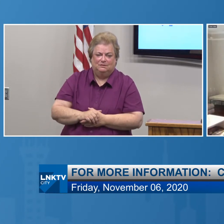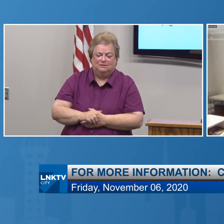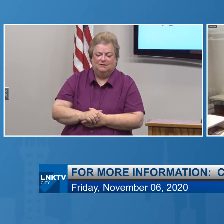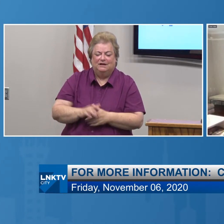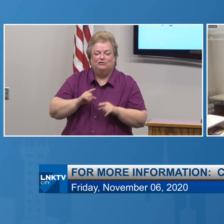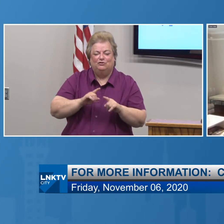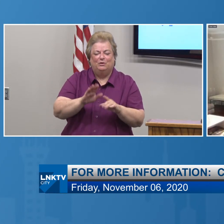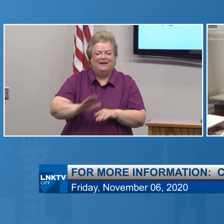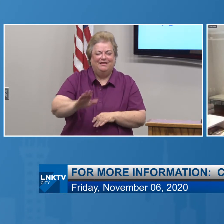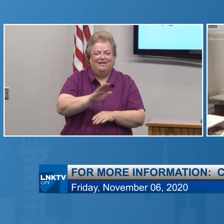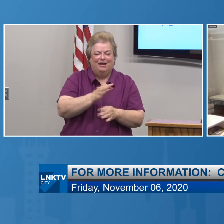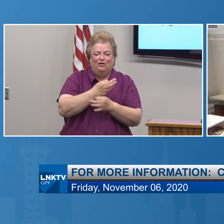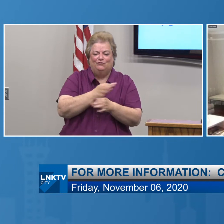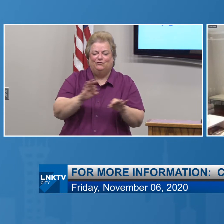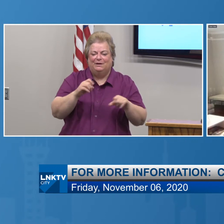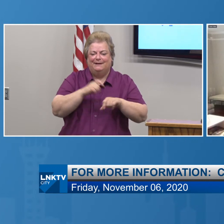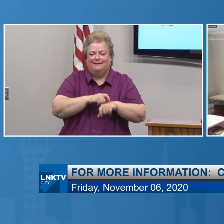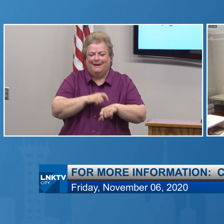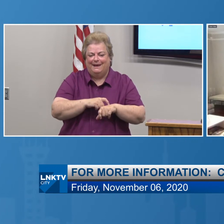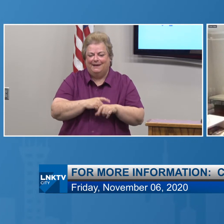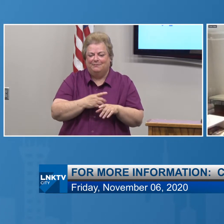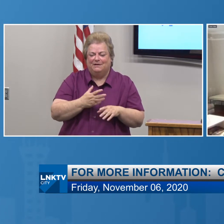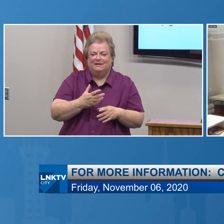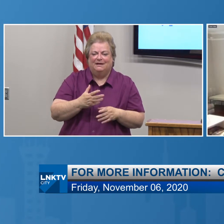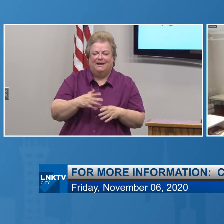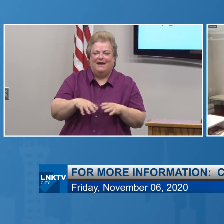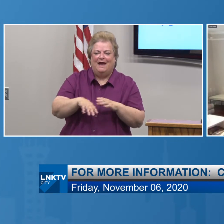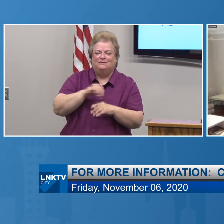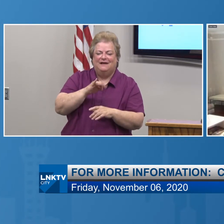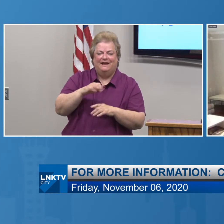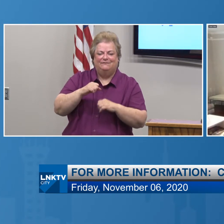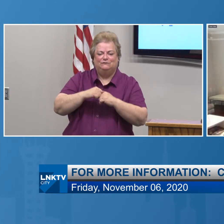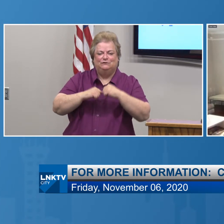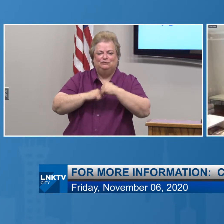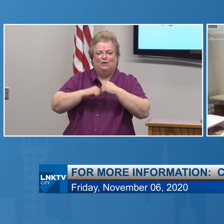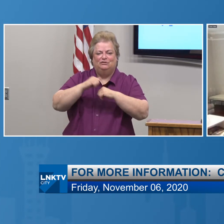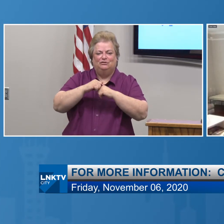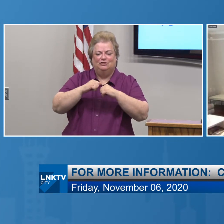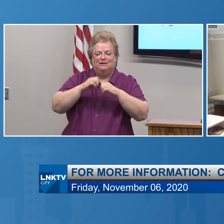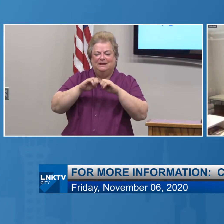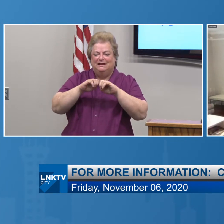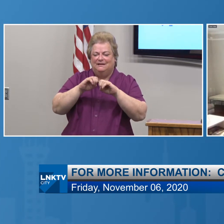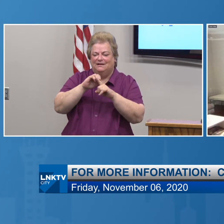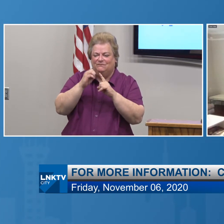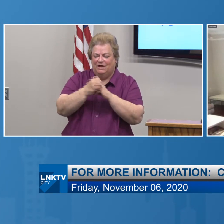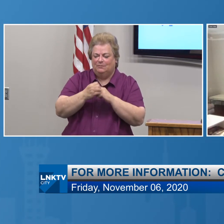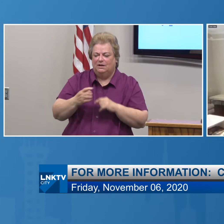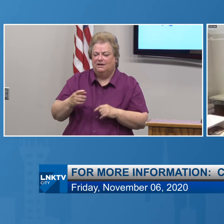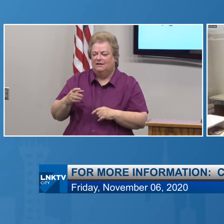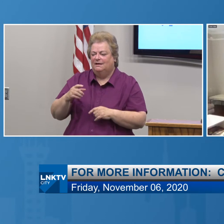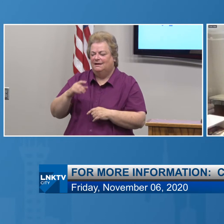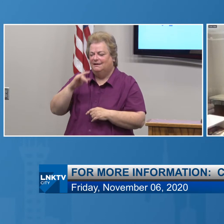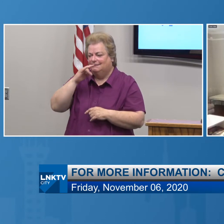free time, the time that they have outside of the formal structured environments. So if kids aren't playing school